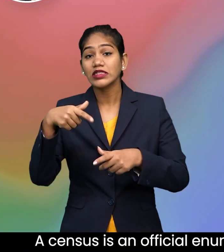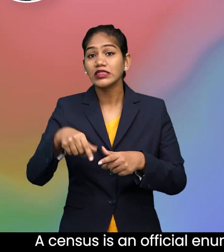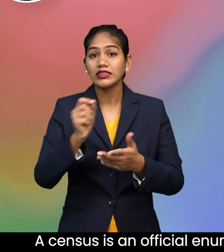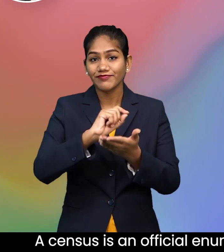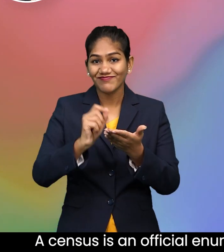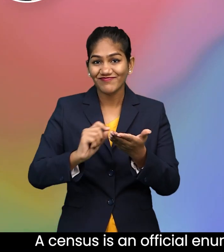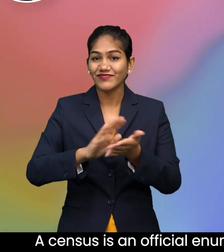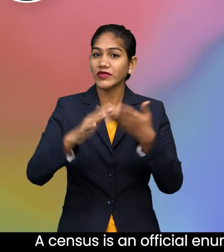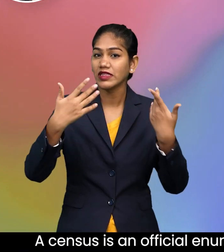periodically.